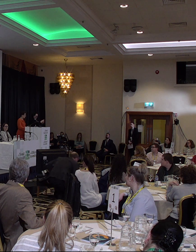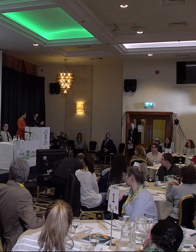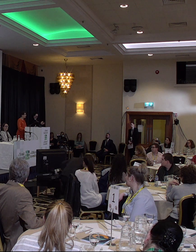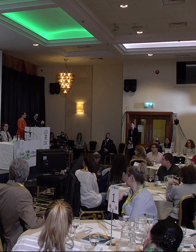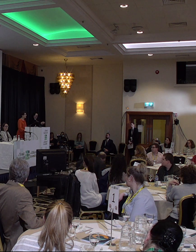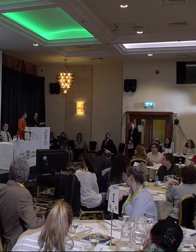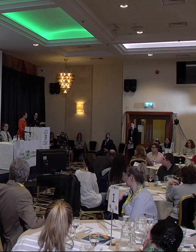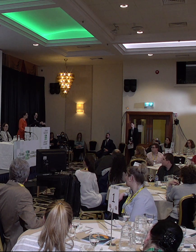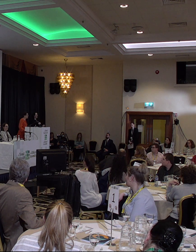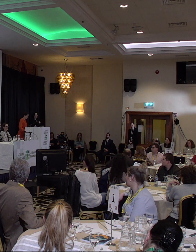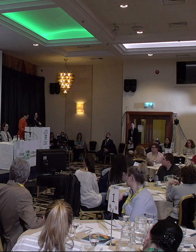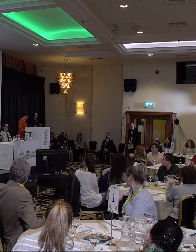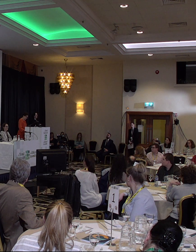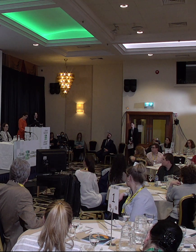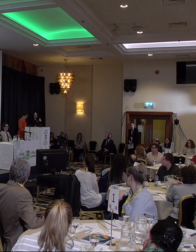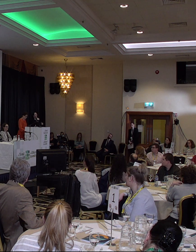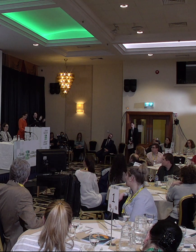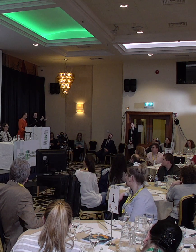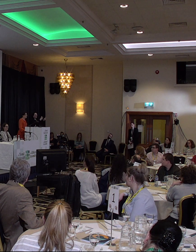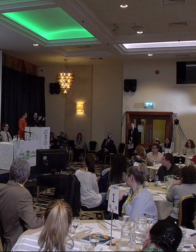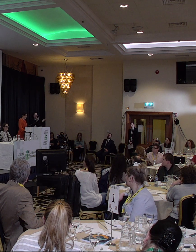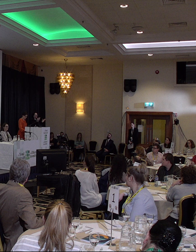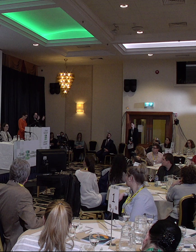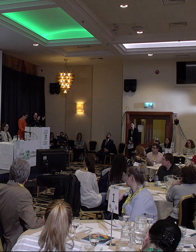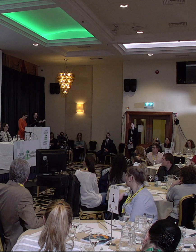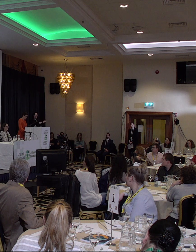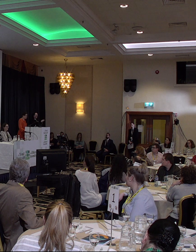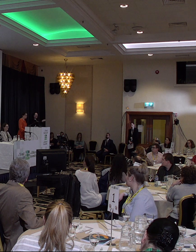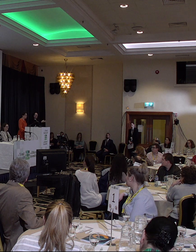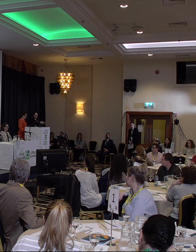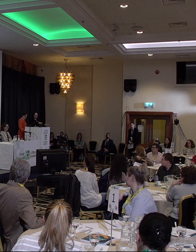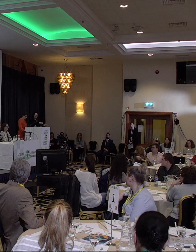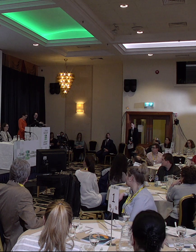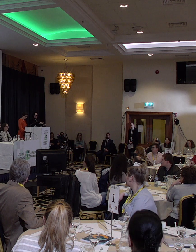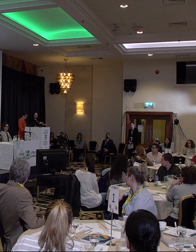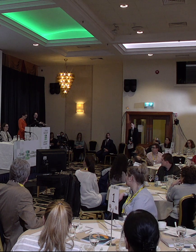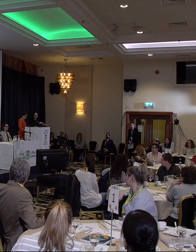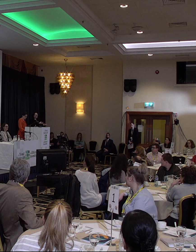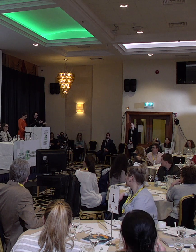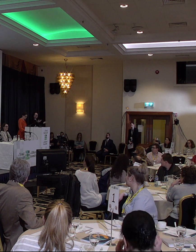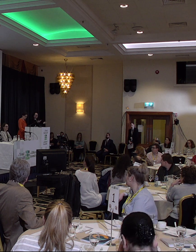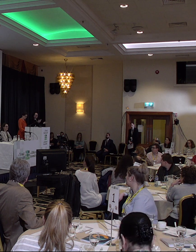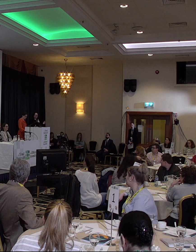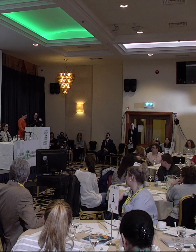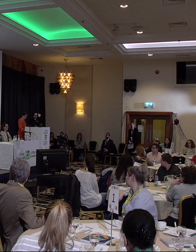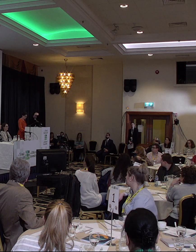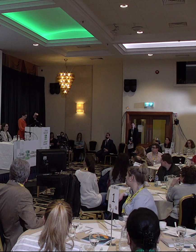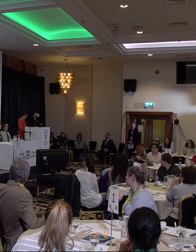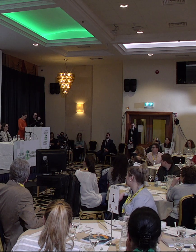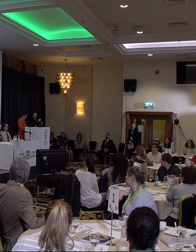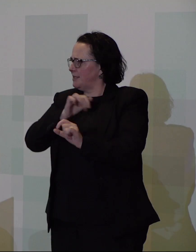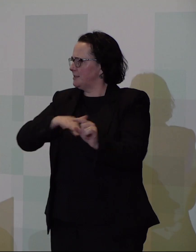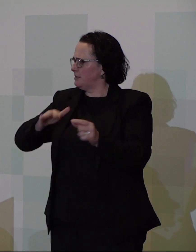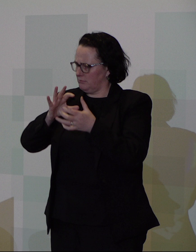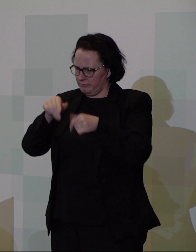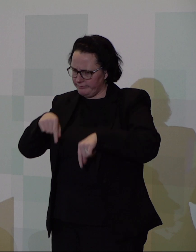So let's start with the first topic, paid work. So what do we know about, at a high level, about paid work in Ireland? Well,